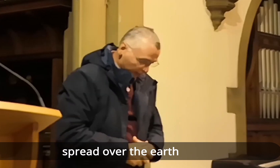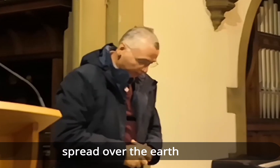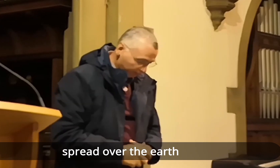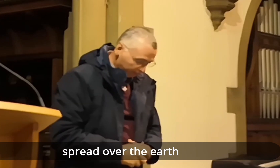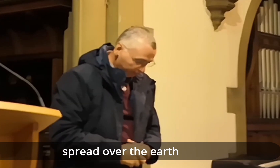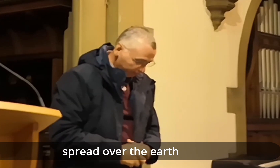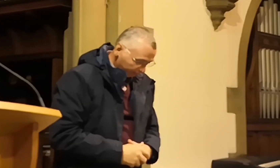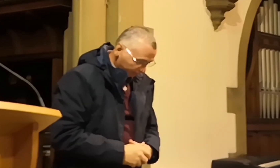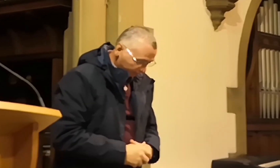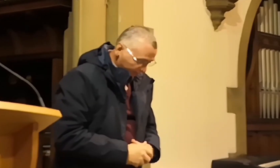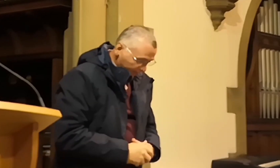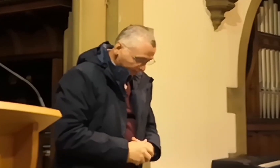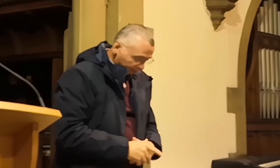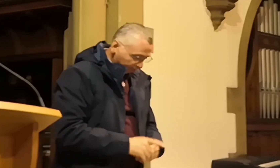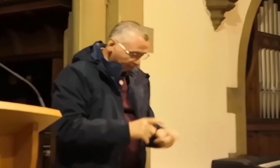the earth.